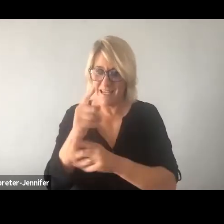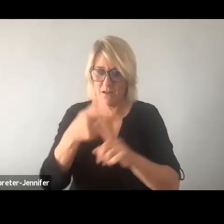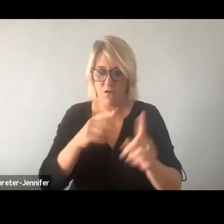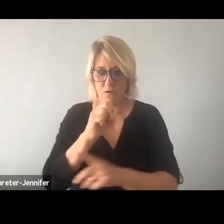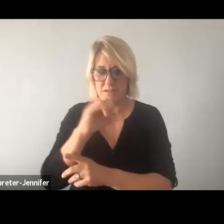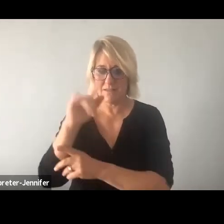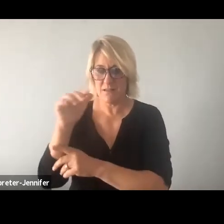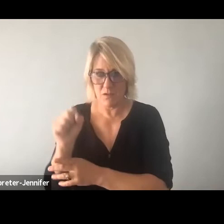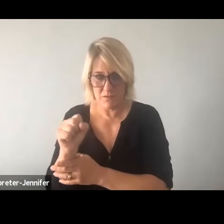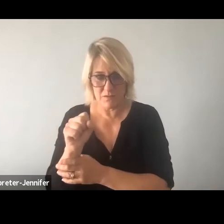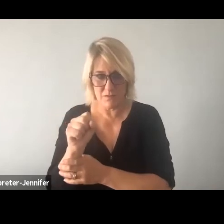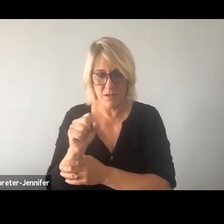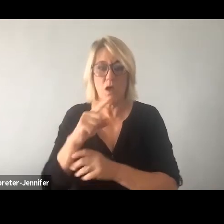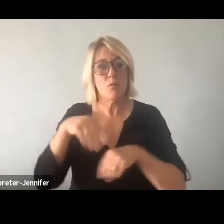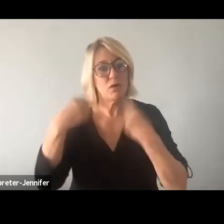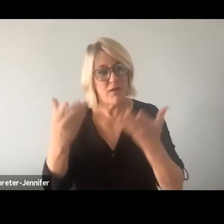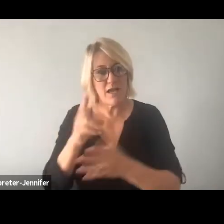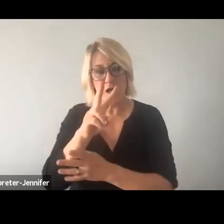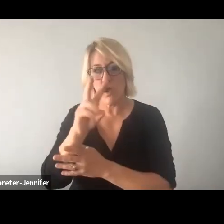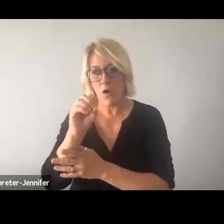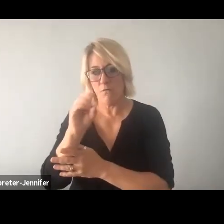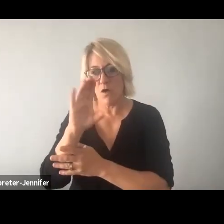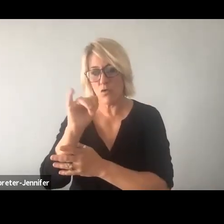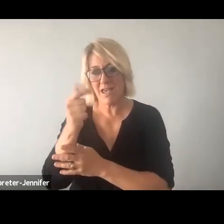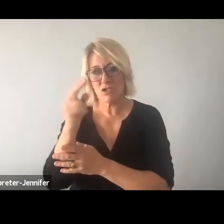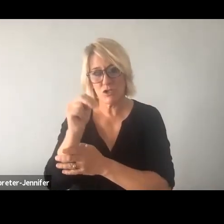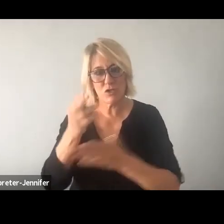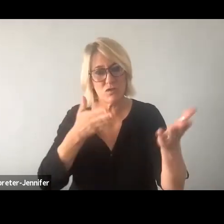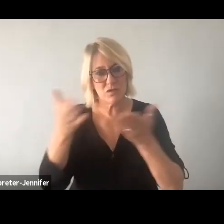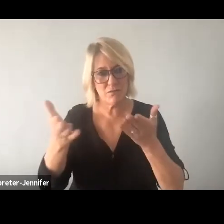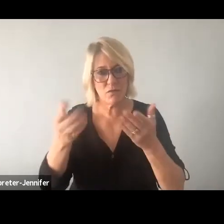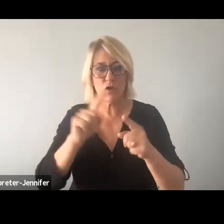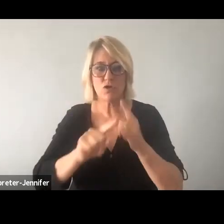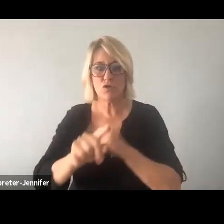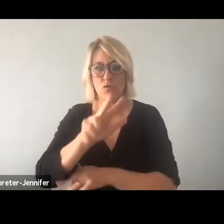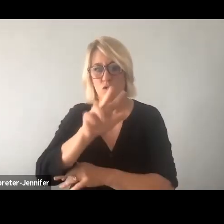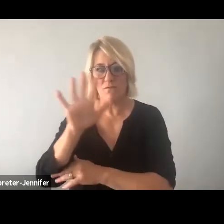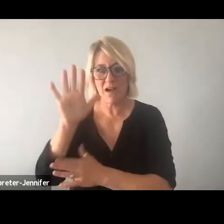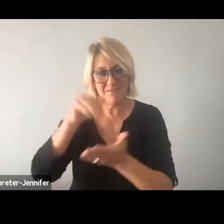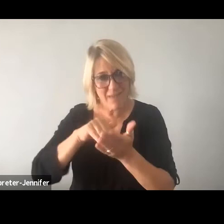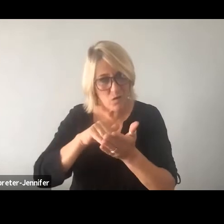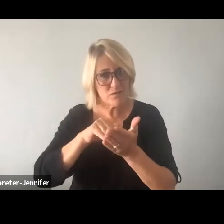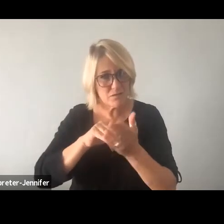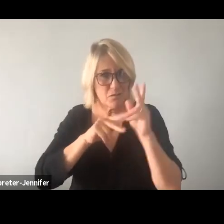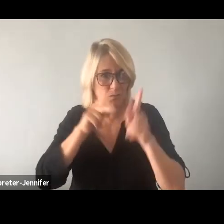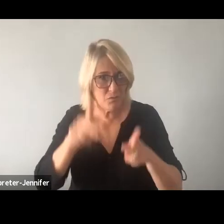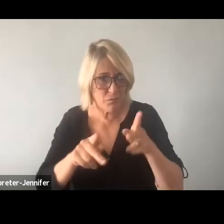provided vocational services to nearly 35,000 consumers, and